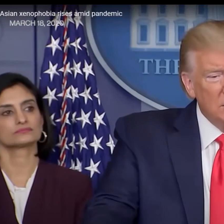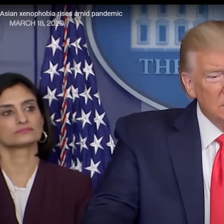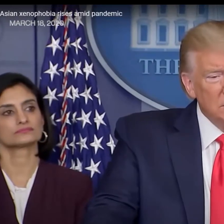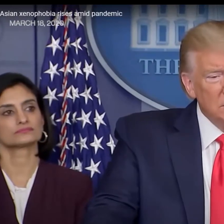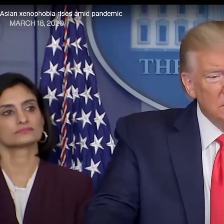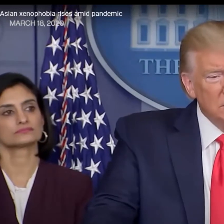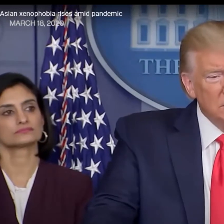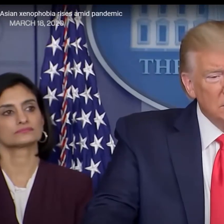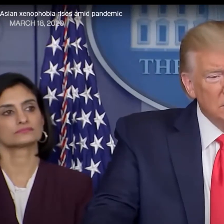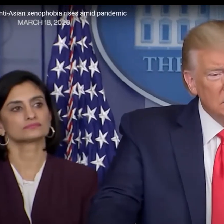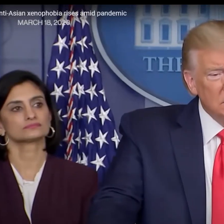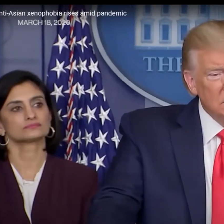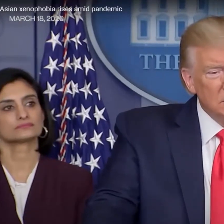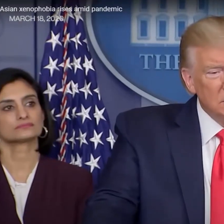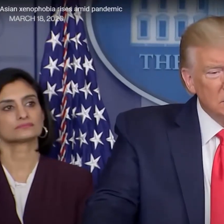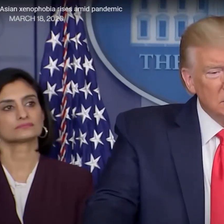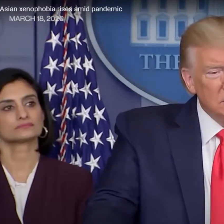China.